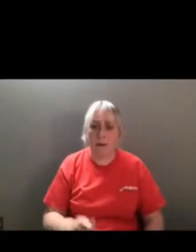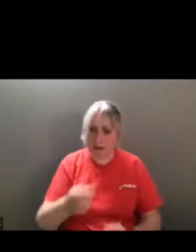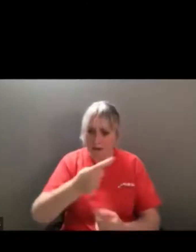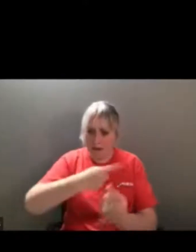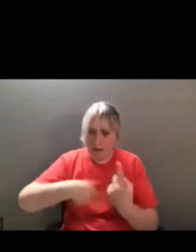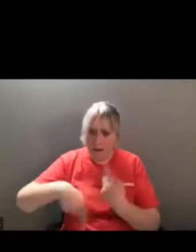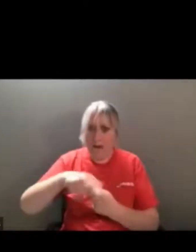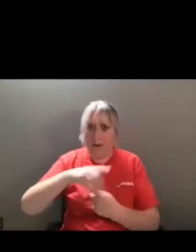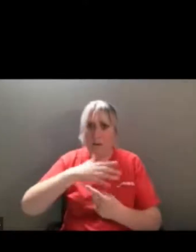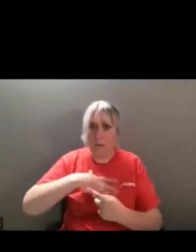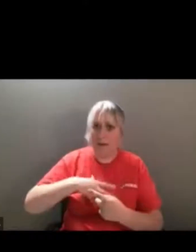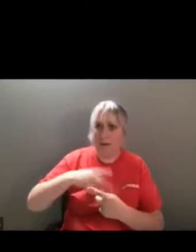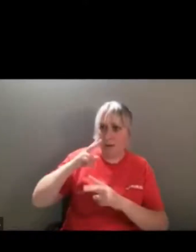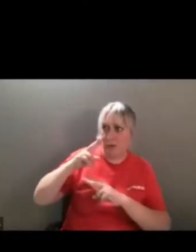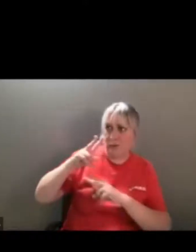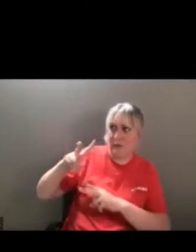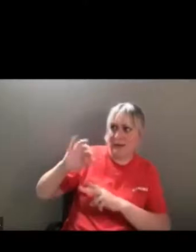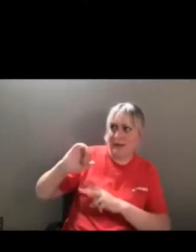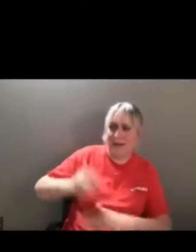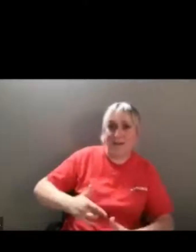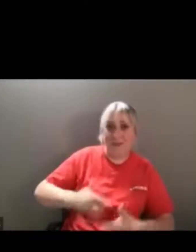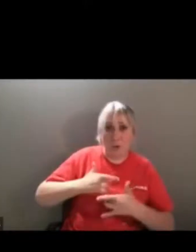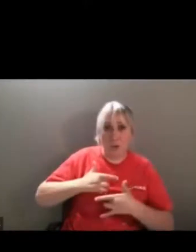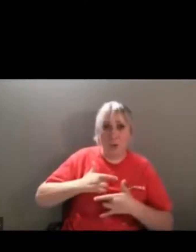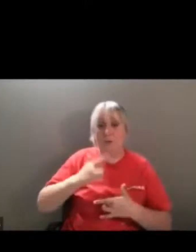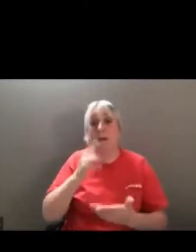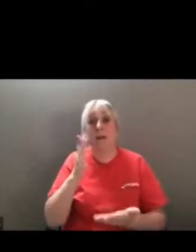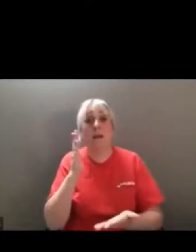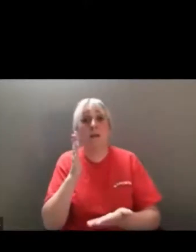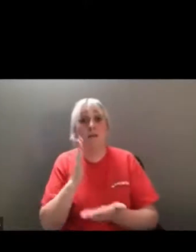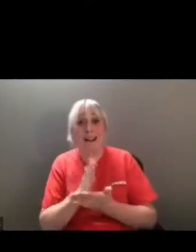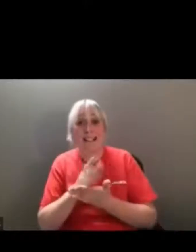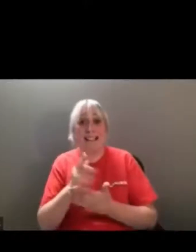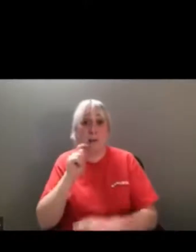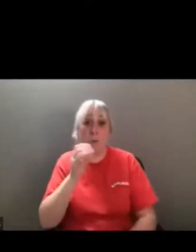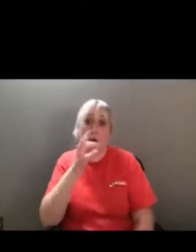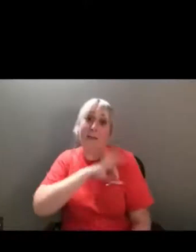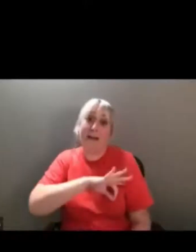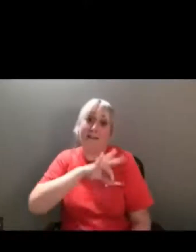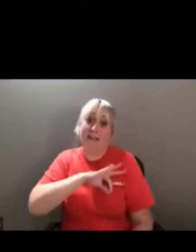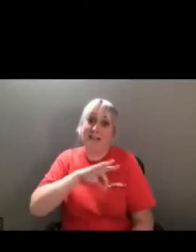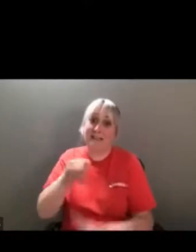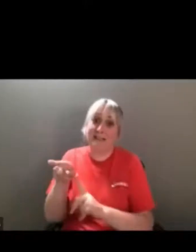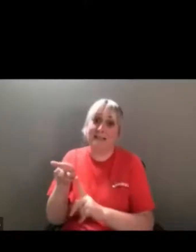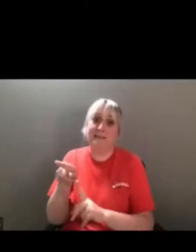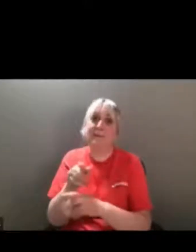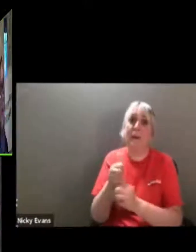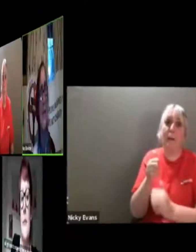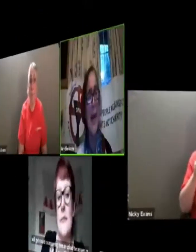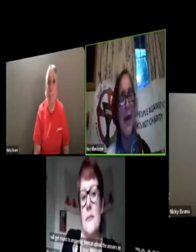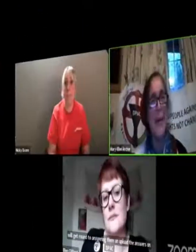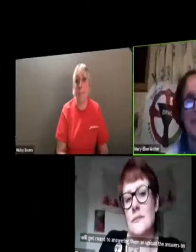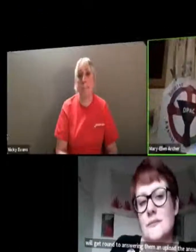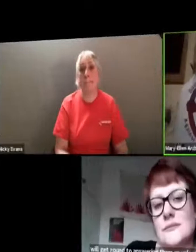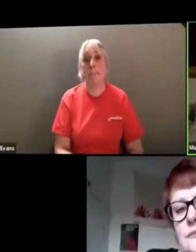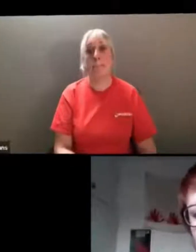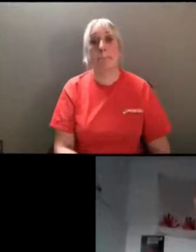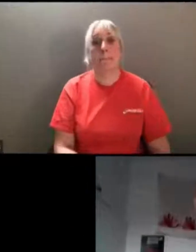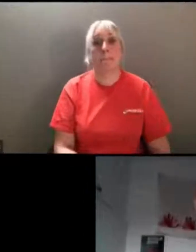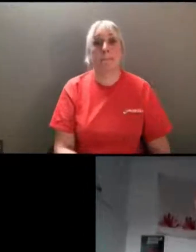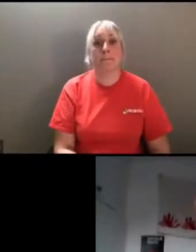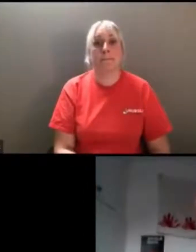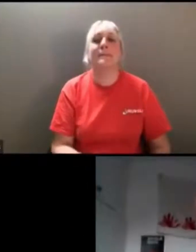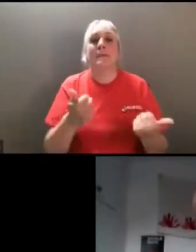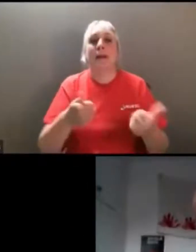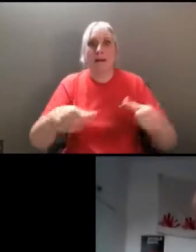to a eugenicist view, in reality, in the interests of profit making. Thank you. Okay, so